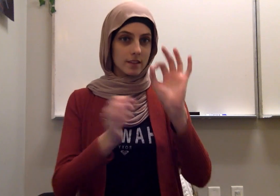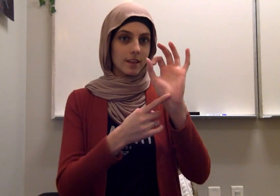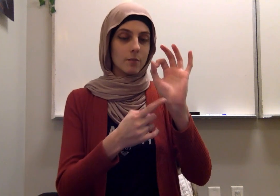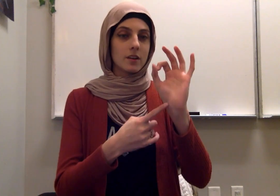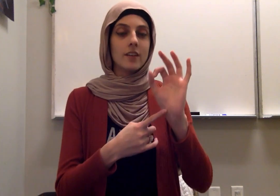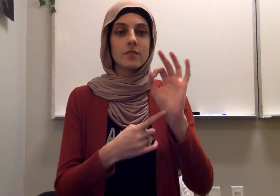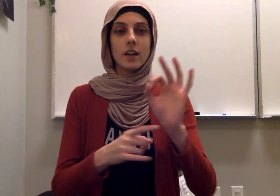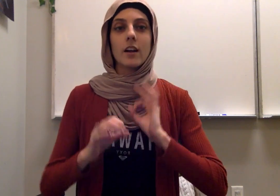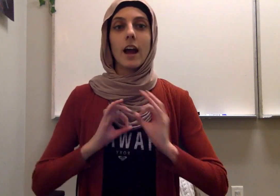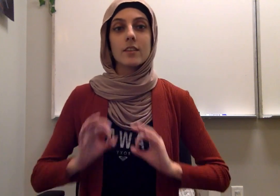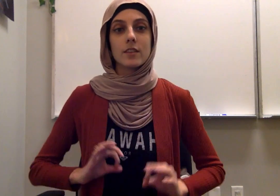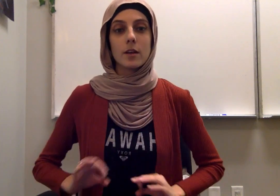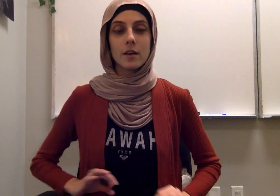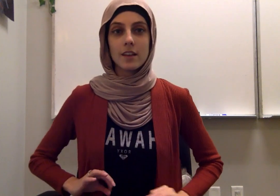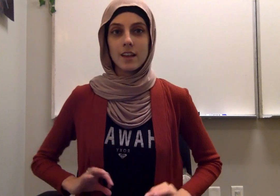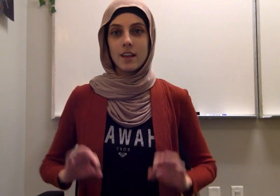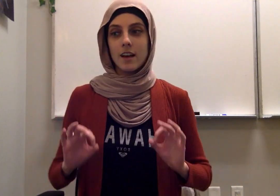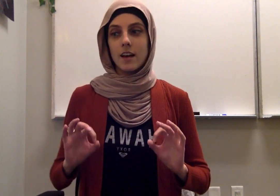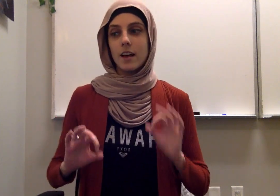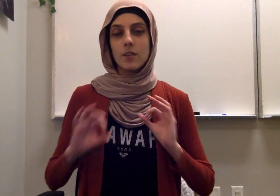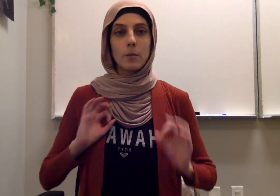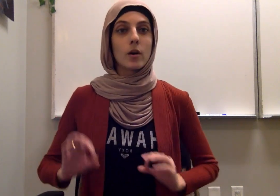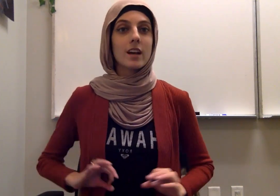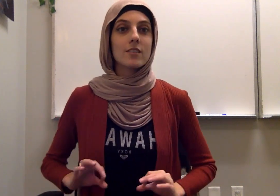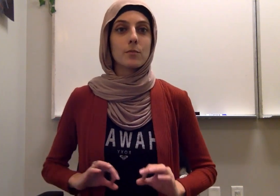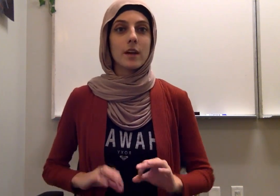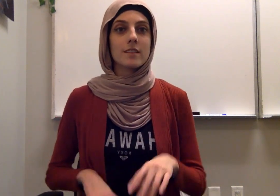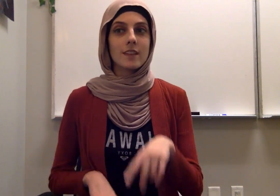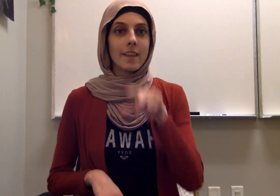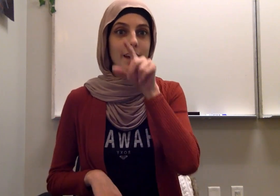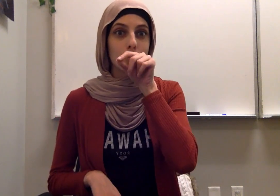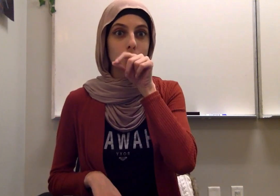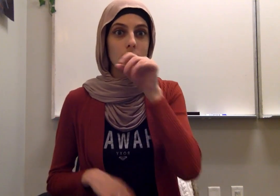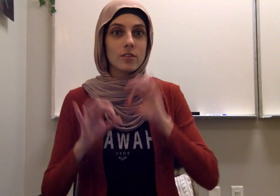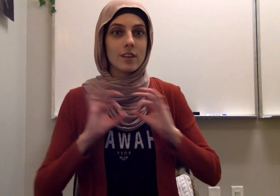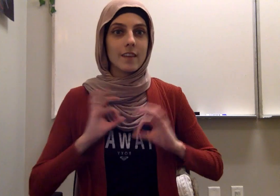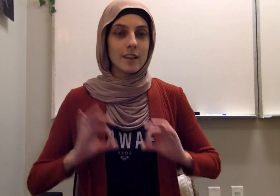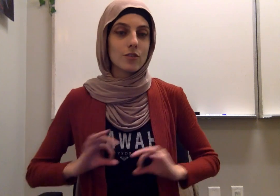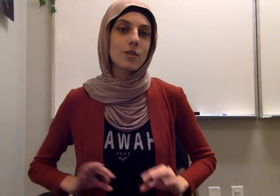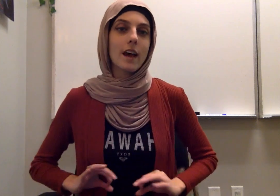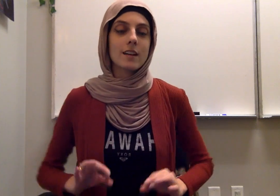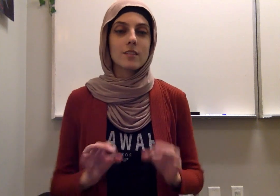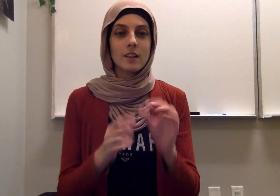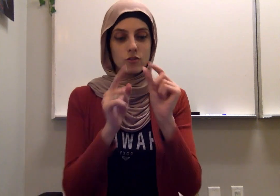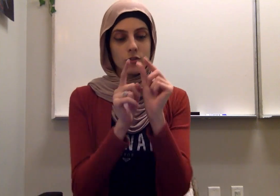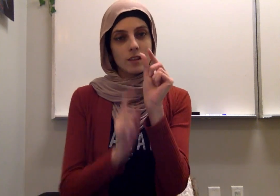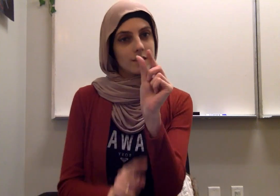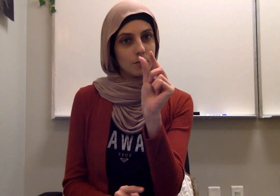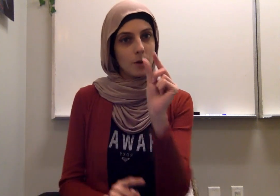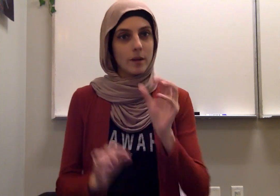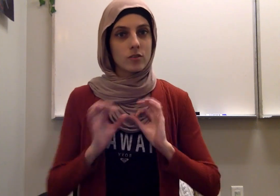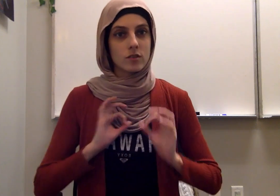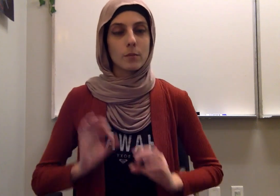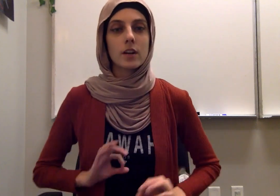same classifier as the polka dots, but say like birds and then do that, because then it shows it's a small picture of a bird.